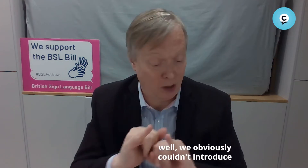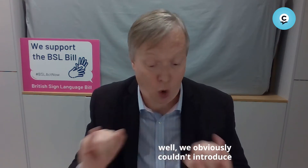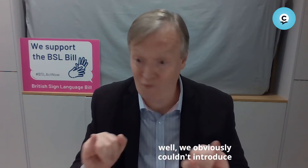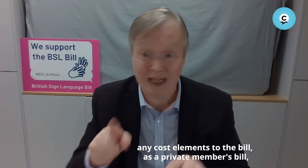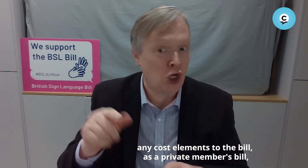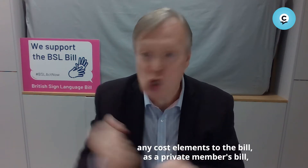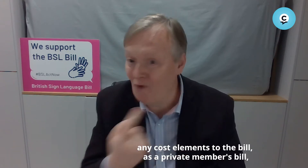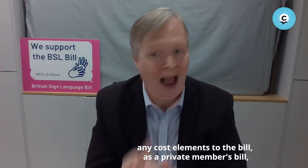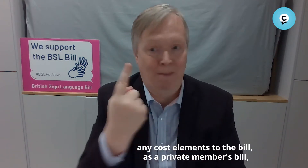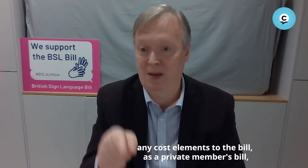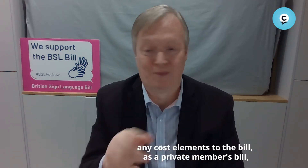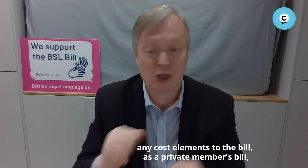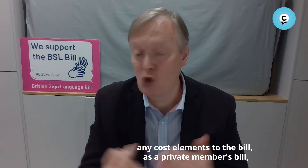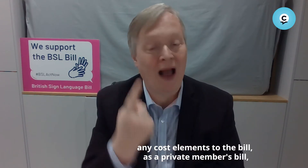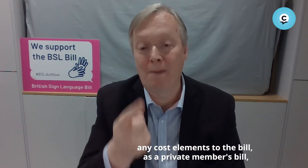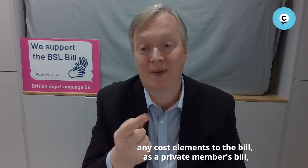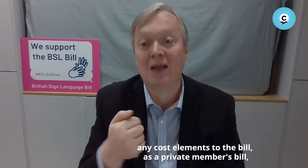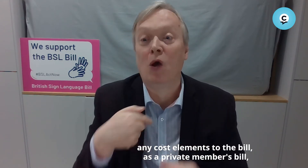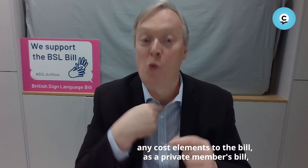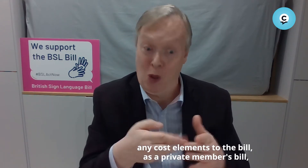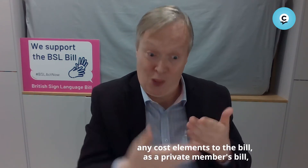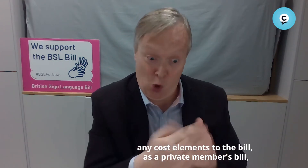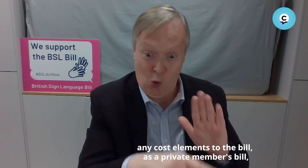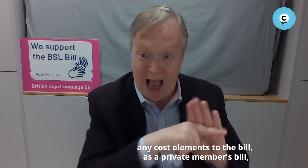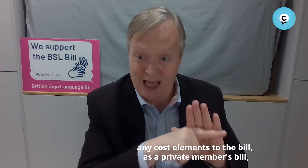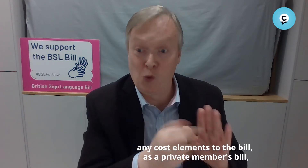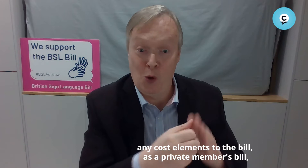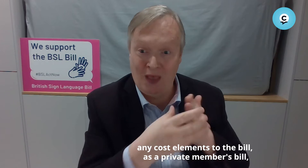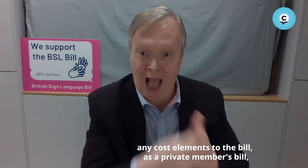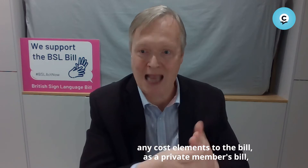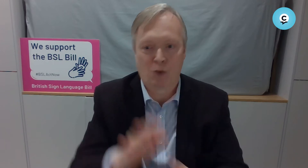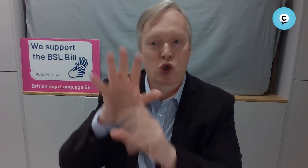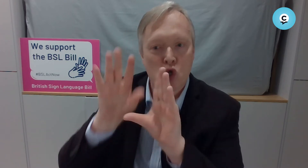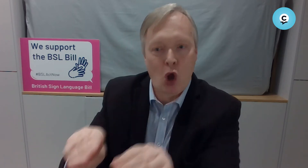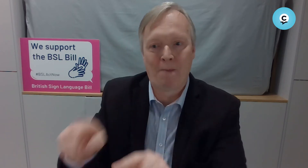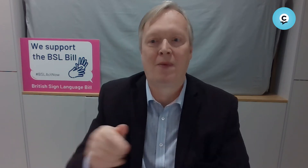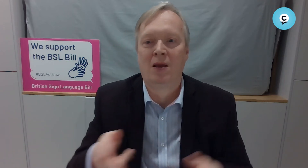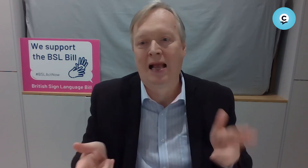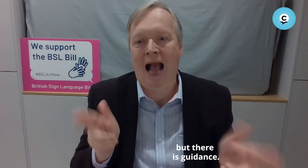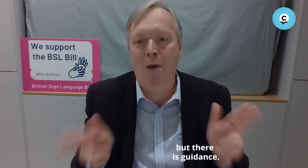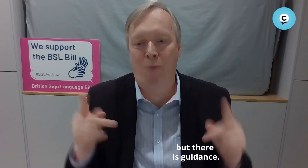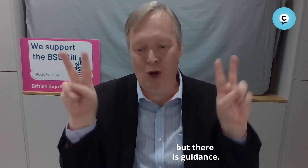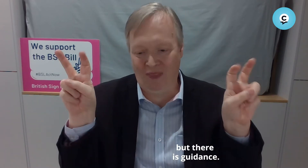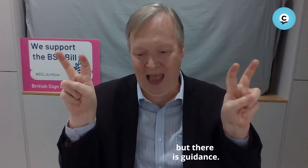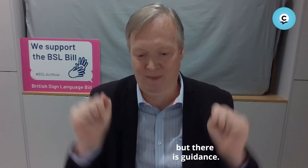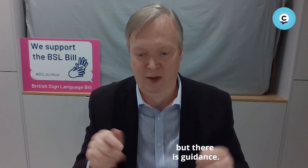introduce any cost elements to the bill as a private member's bill, but there is